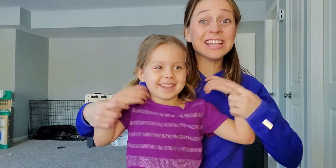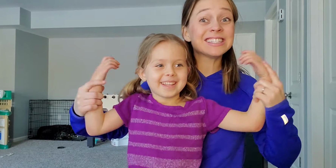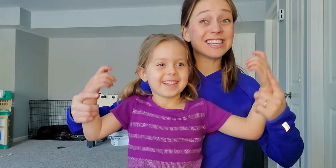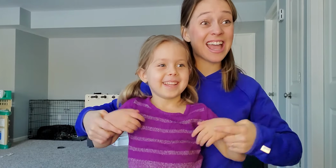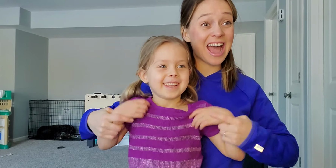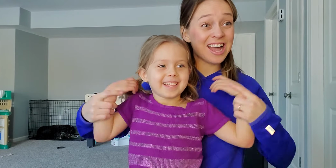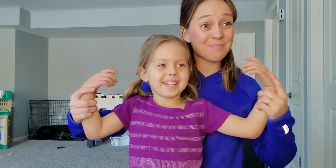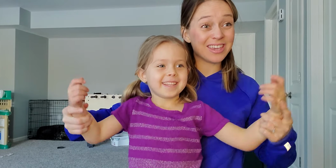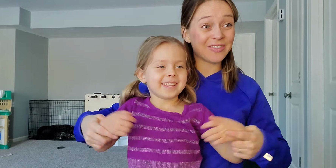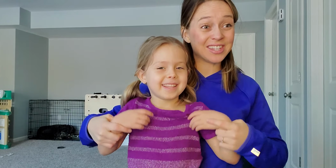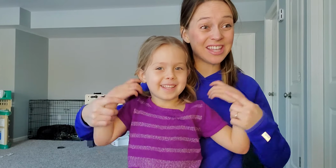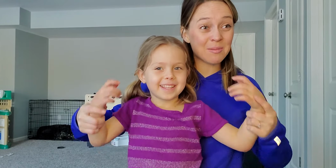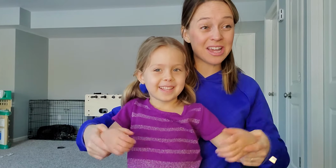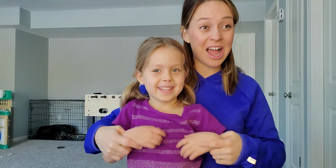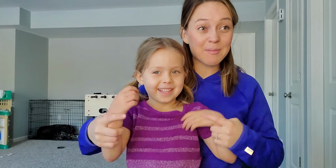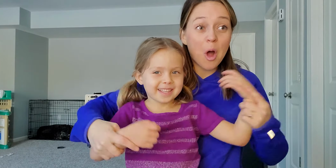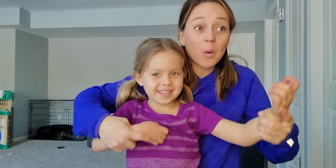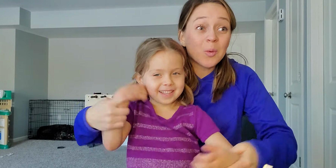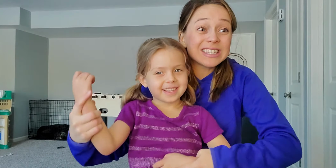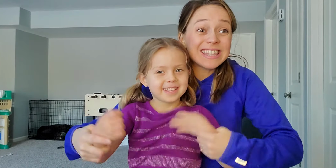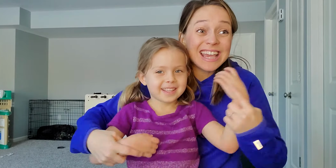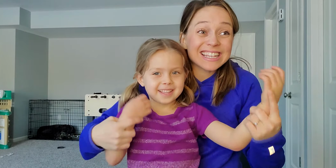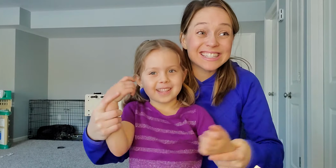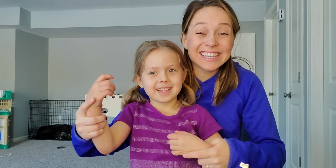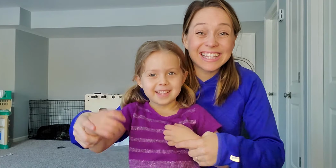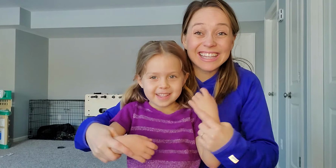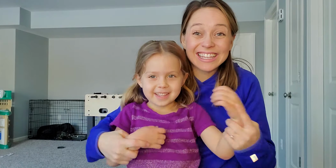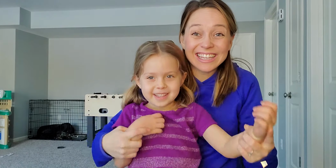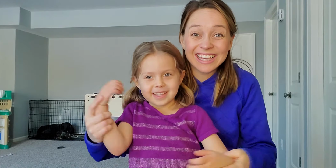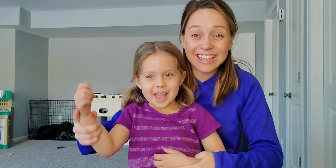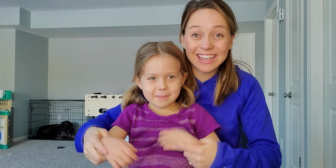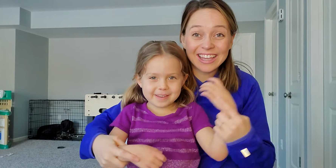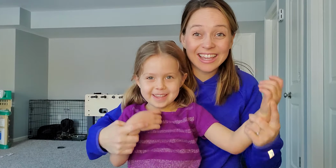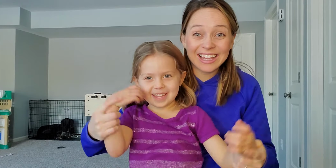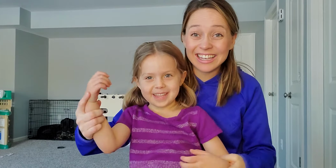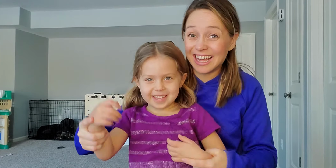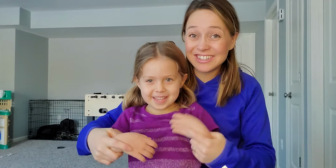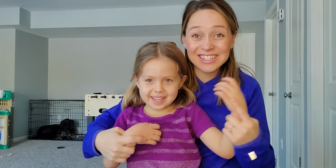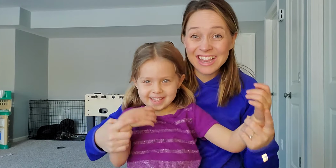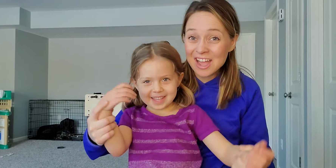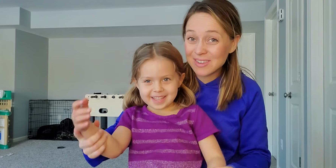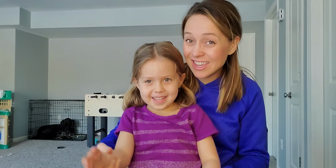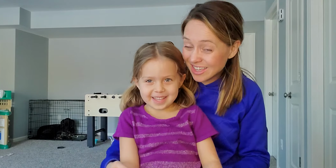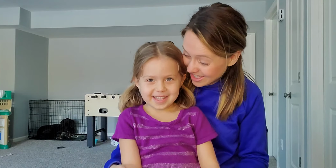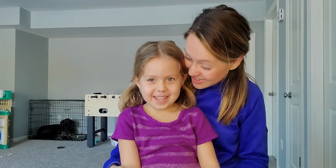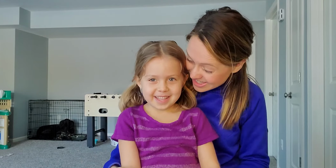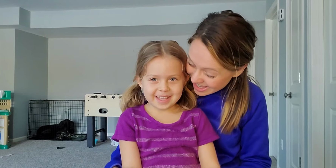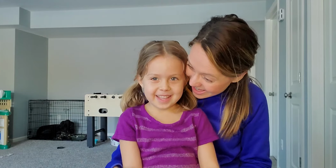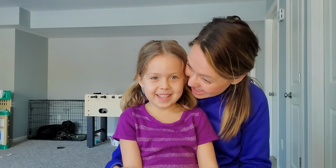This is happy at the same time. What's this? Happy. Not just happy. Can you say